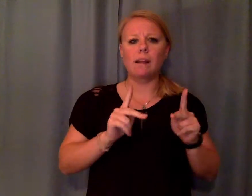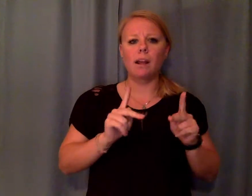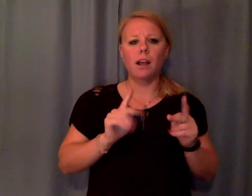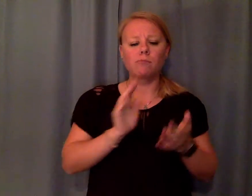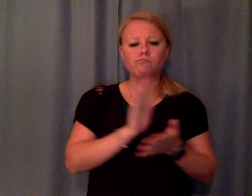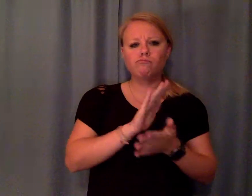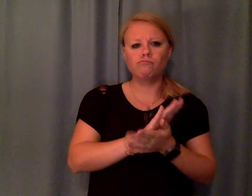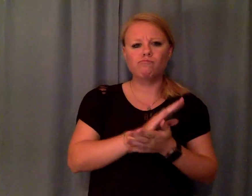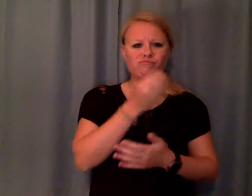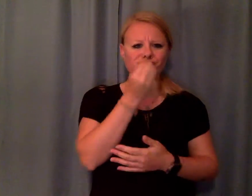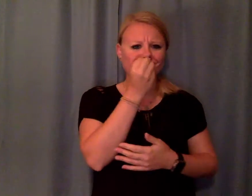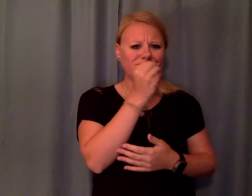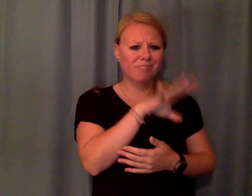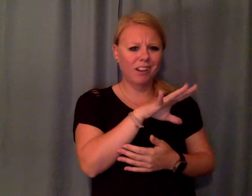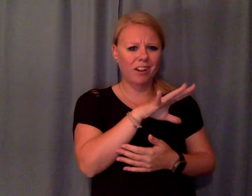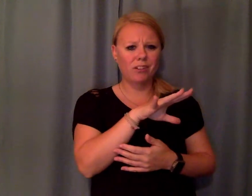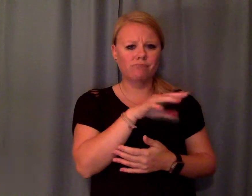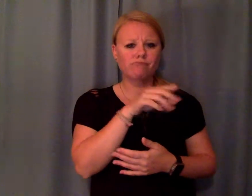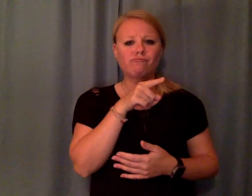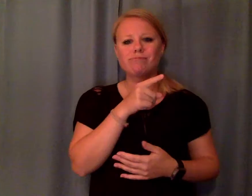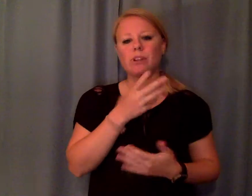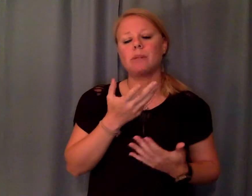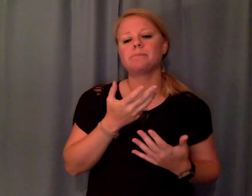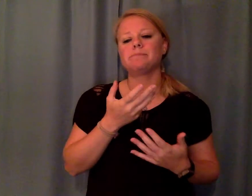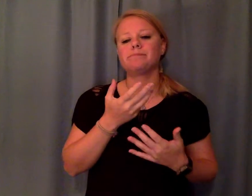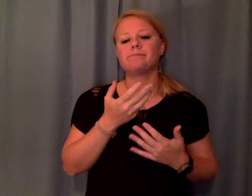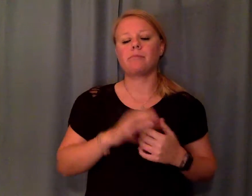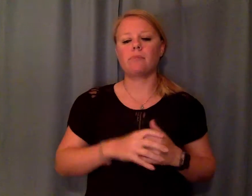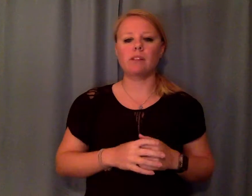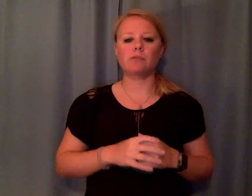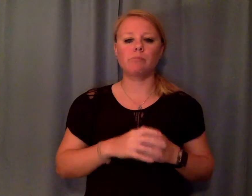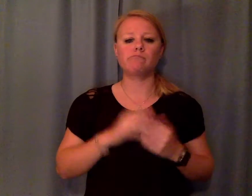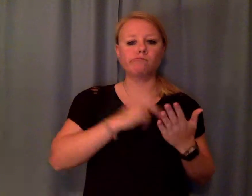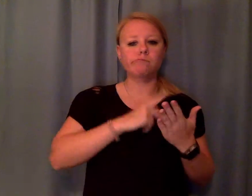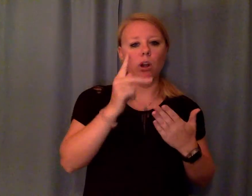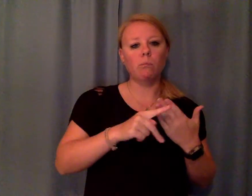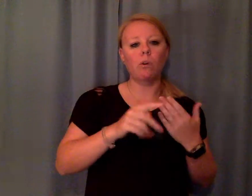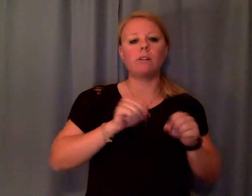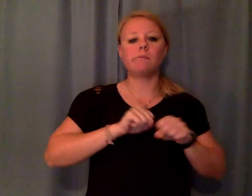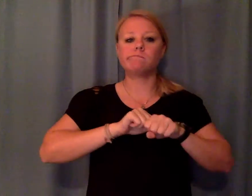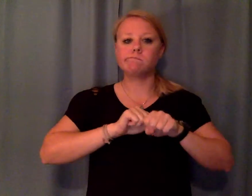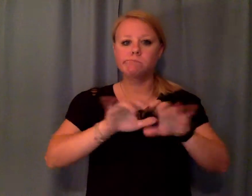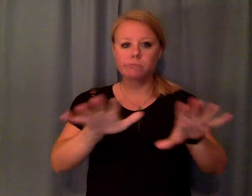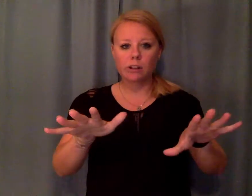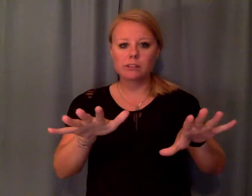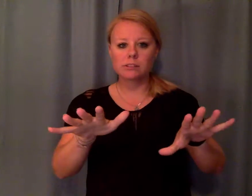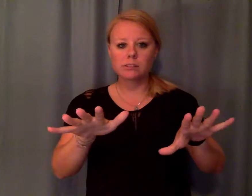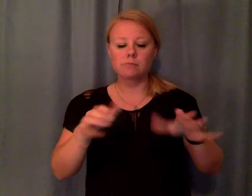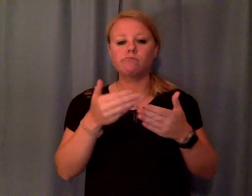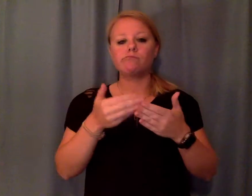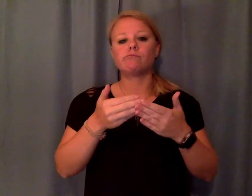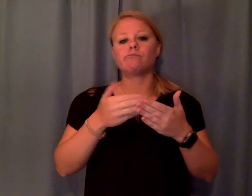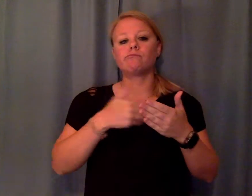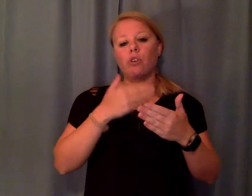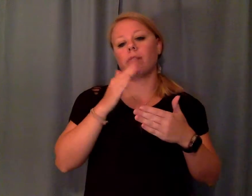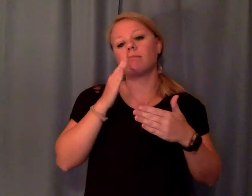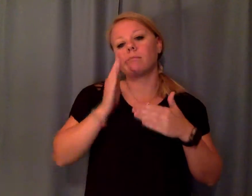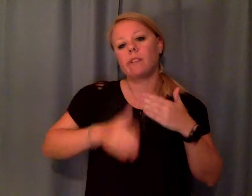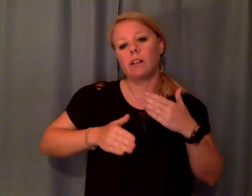the app. So I went to work programming it, and I released it just before the holidays in 2010. A lot of